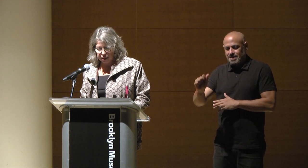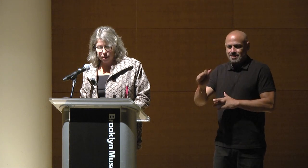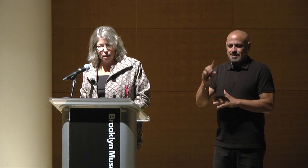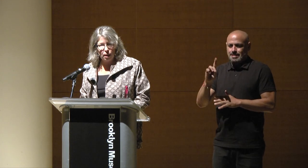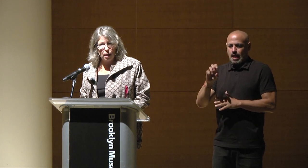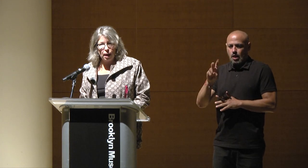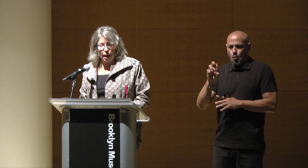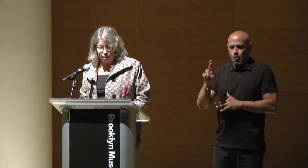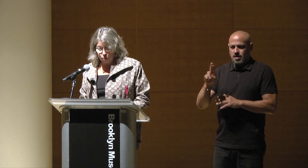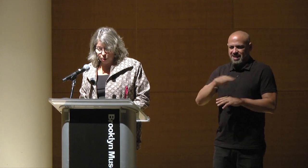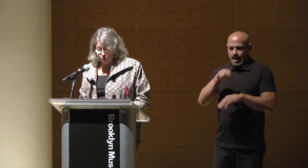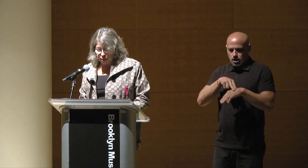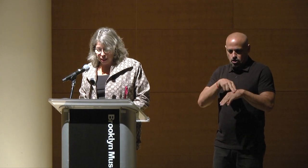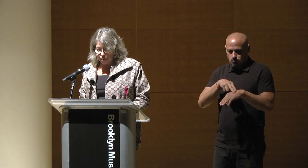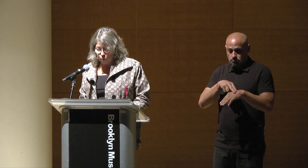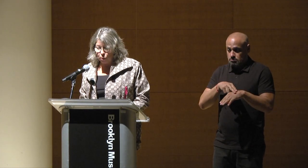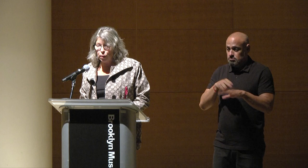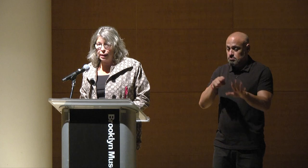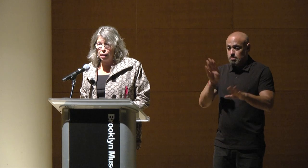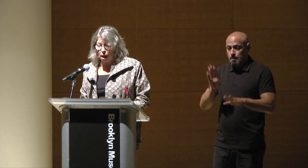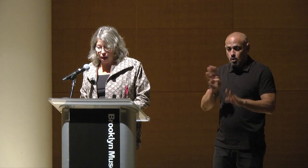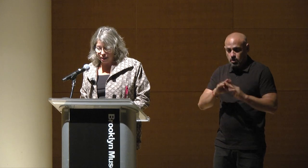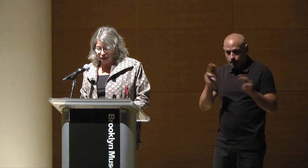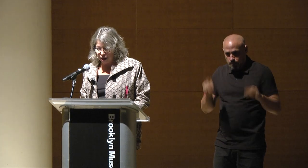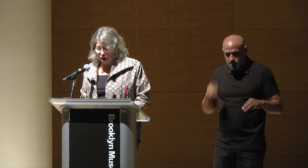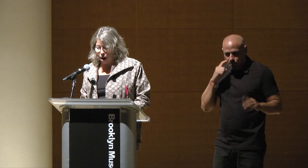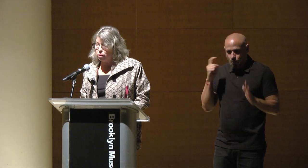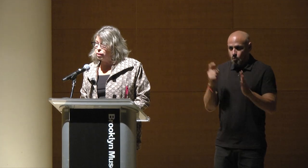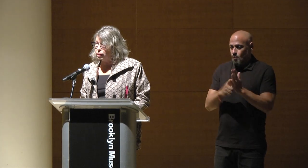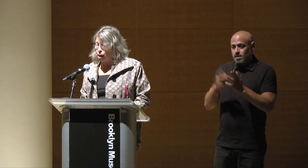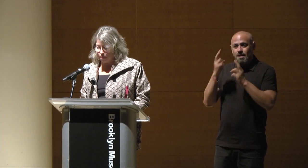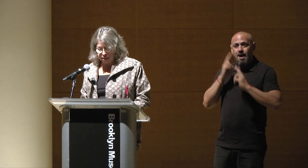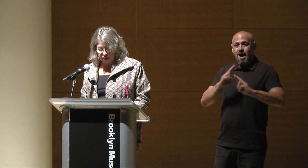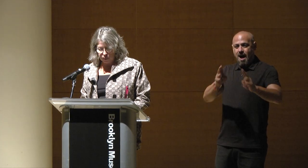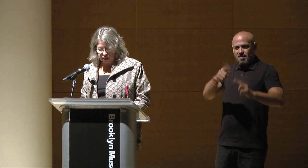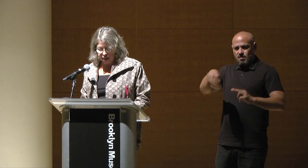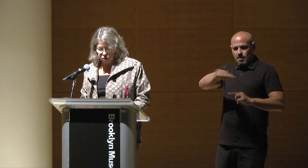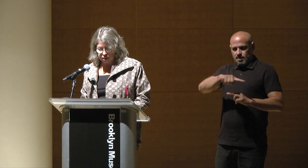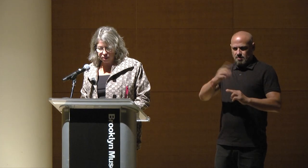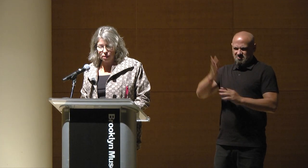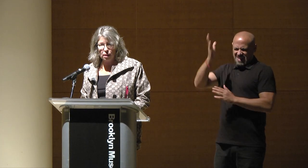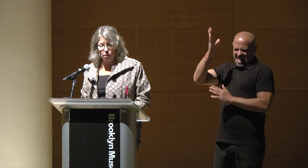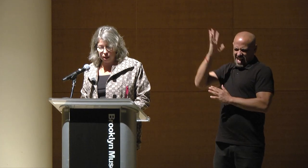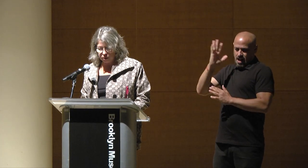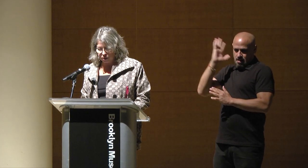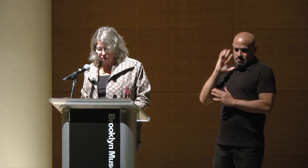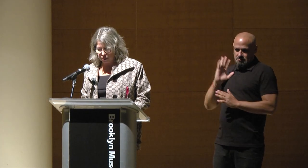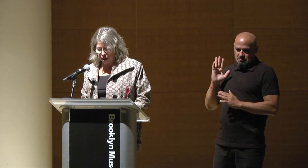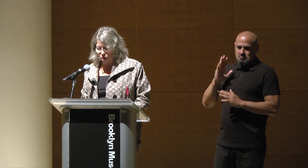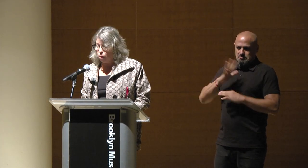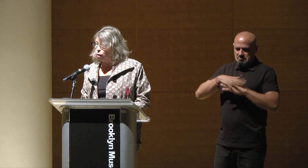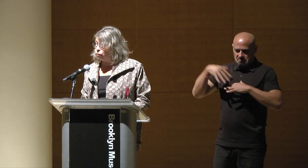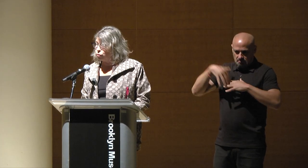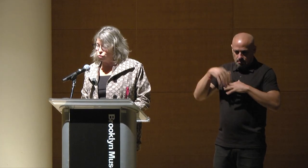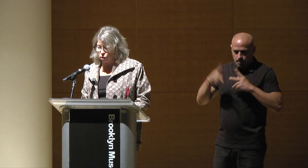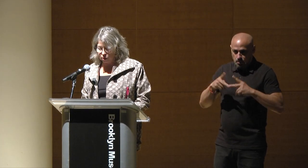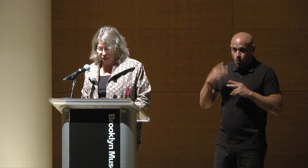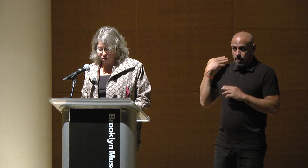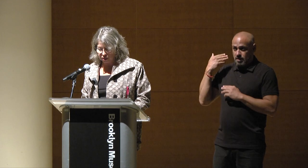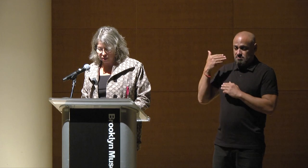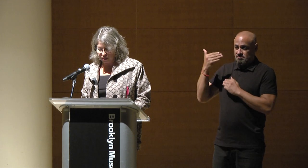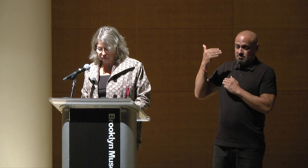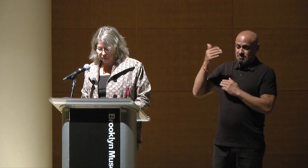Nations. At the Brooklyn Museum, we recognize and honor the Lenape Delaware Nations, their elders, and all